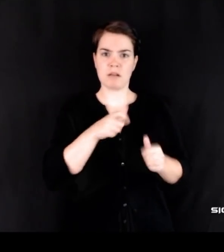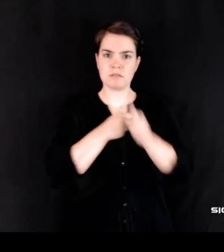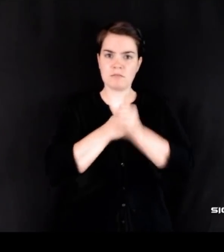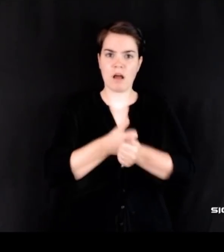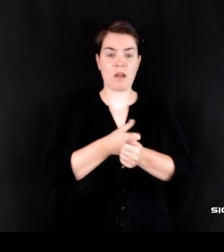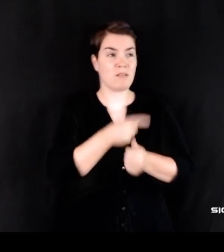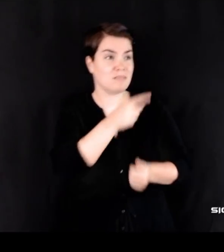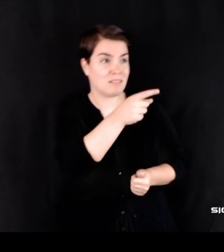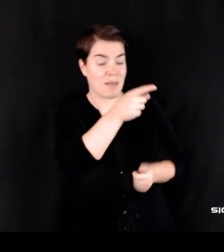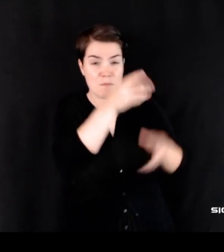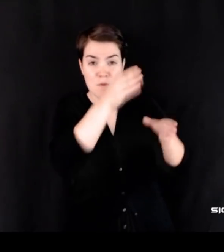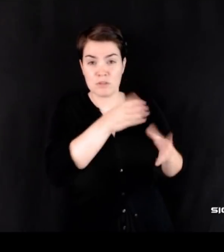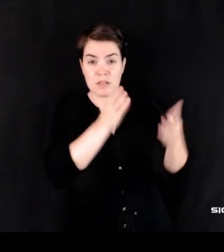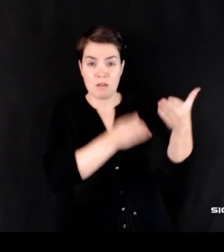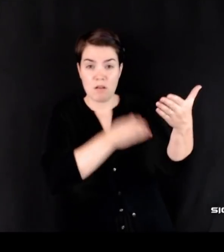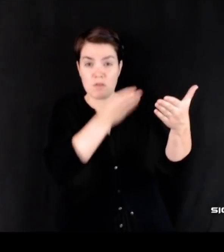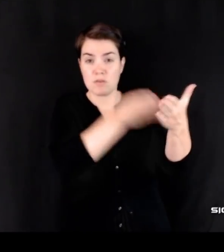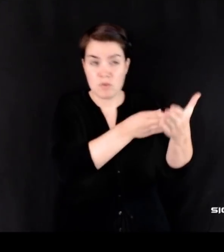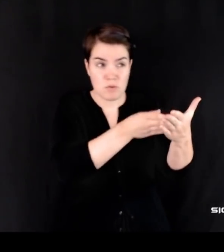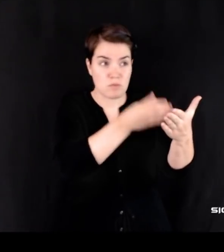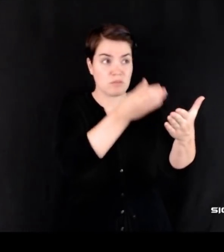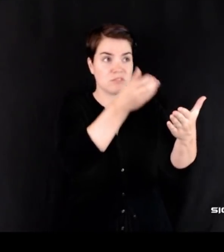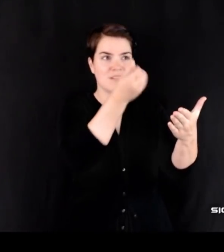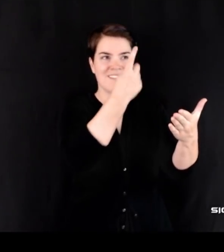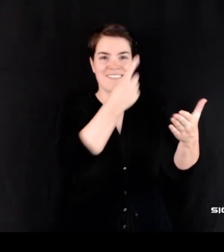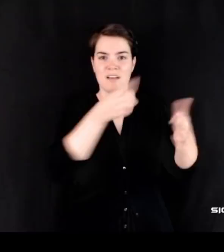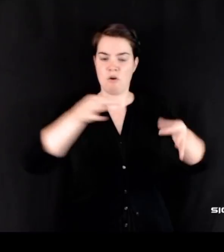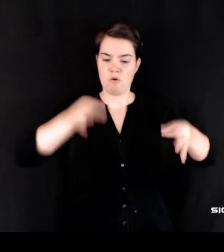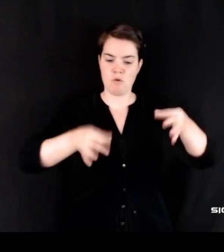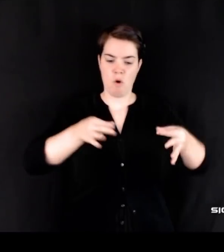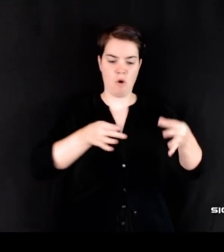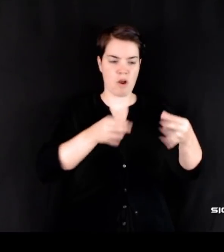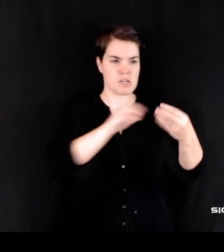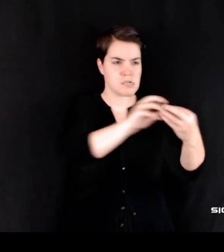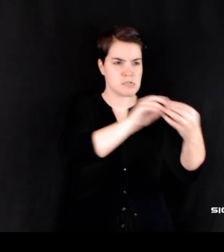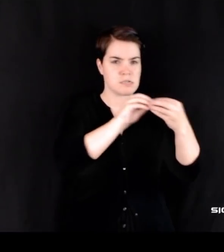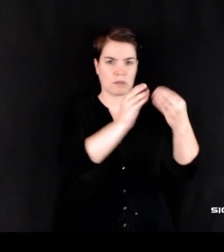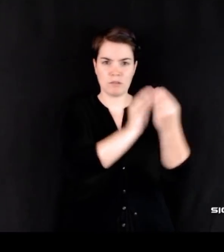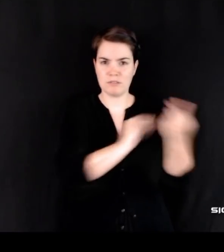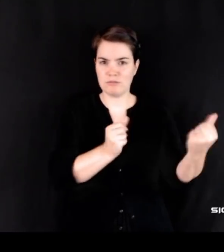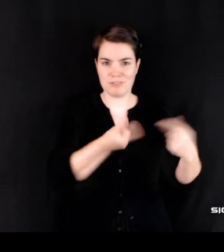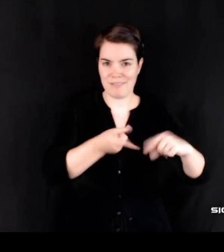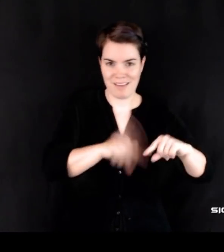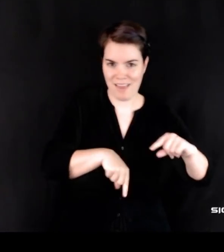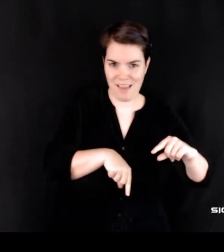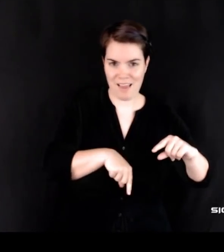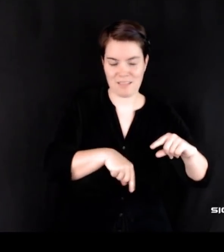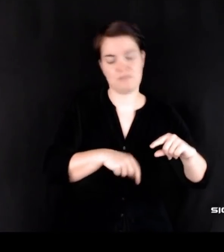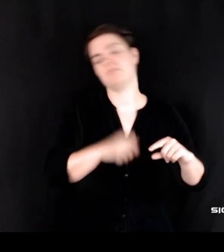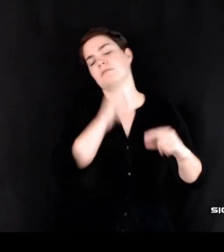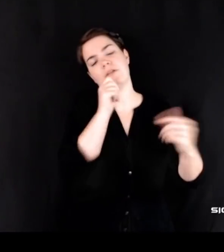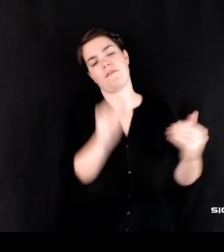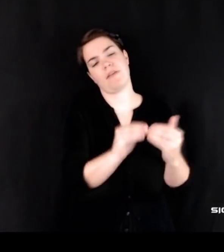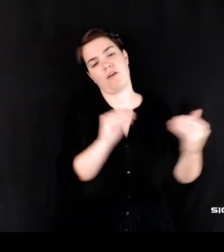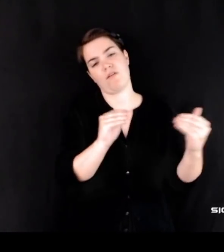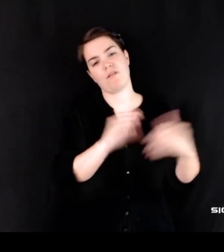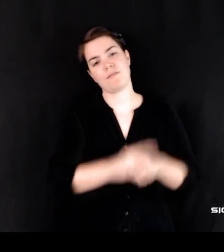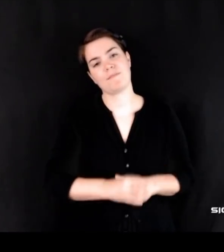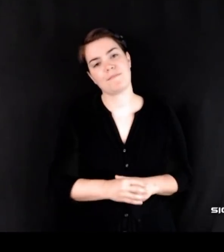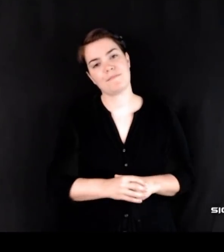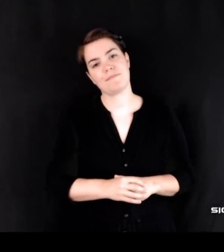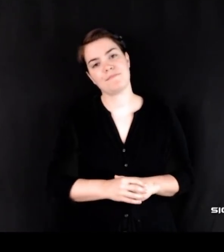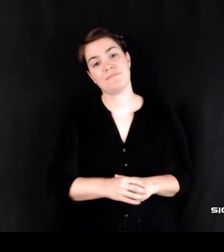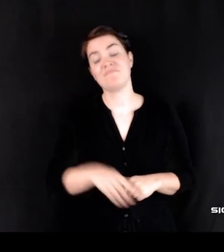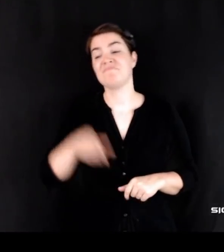accuse somebody of a crime when there can be no court resolution of the actual charge. So that was